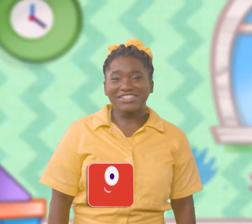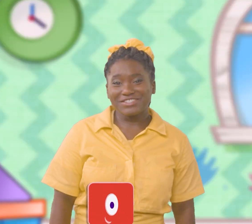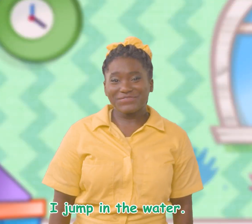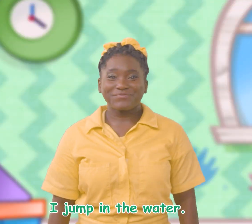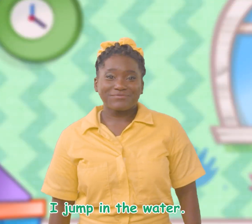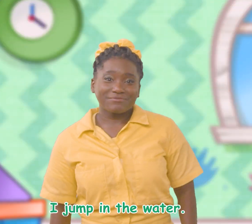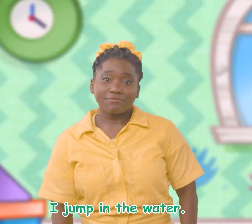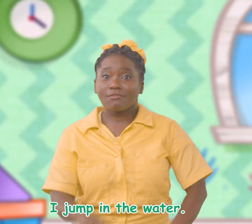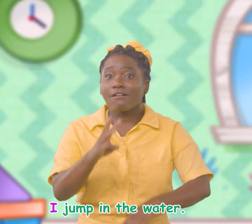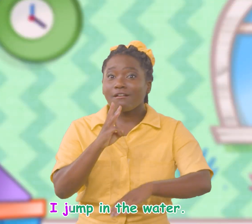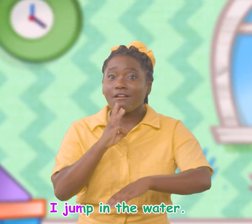I jump.